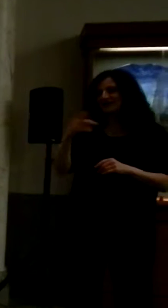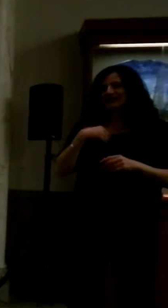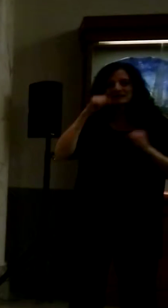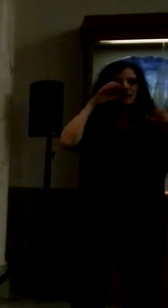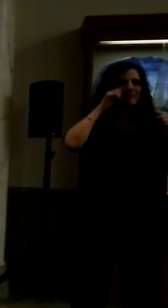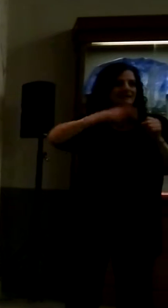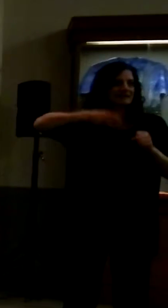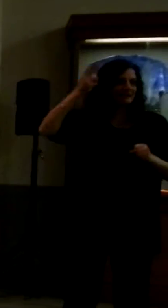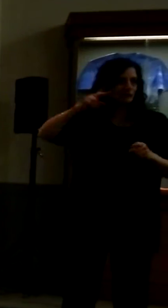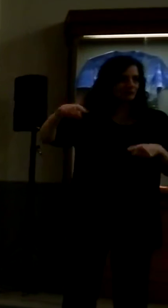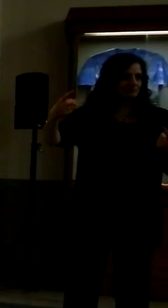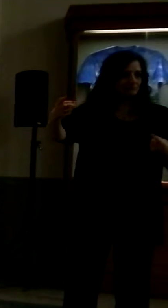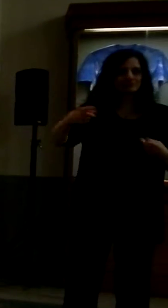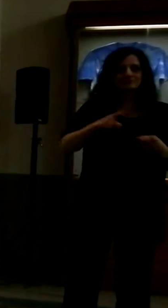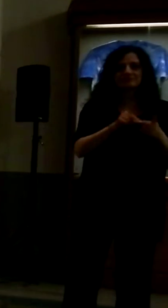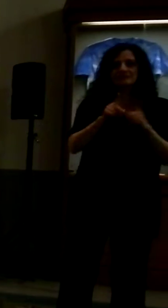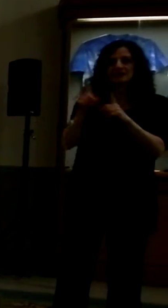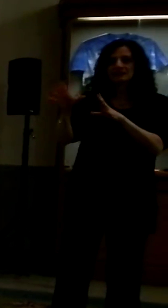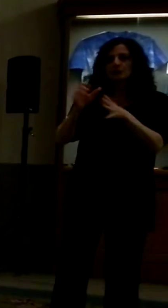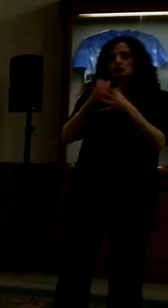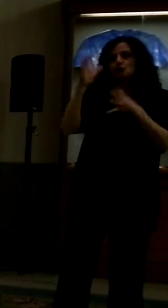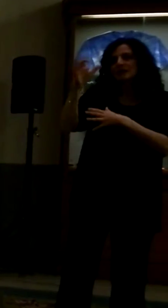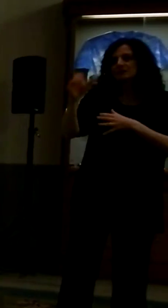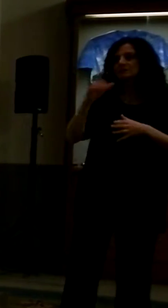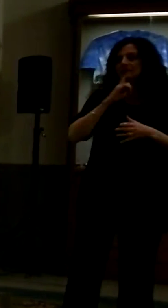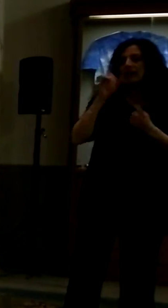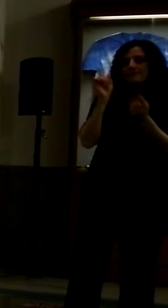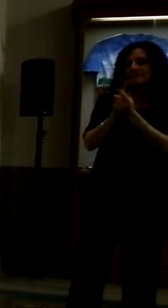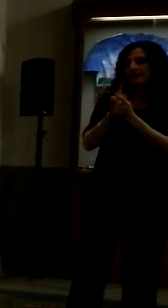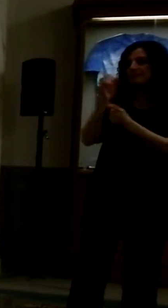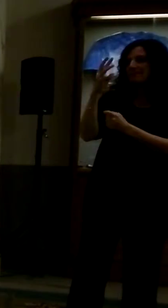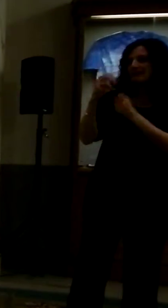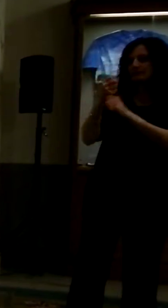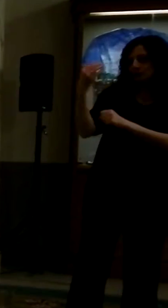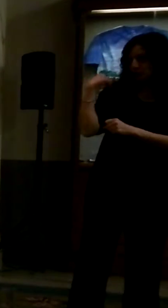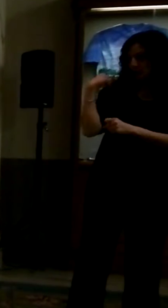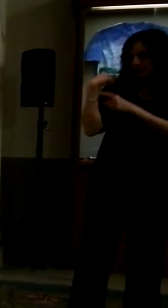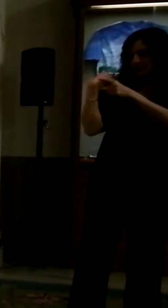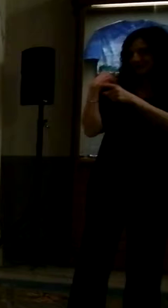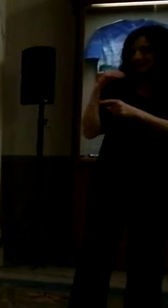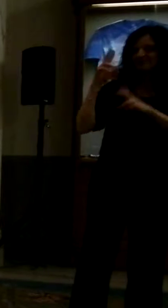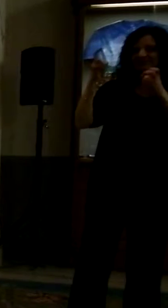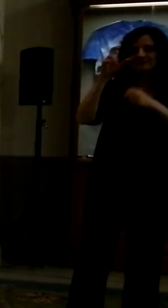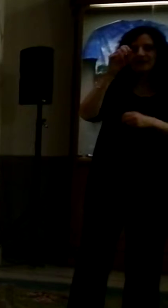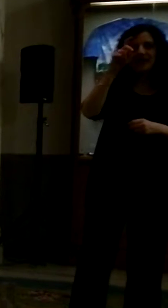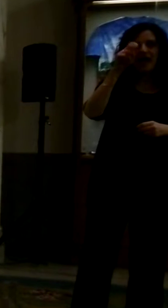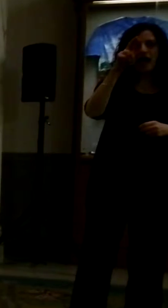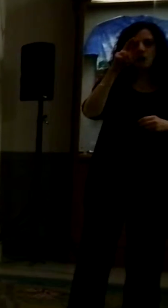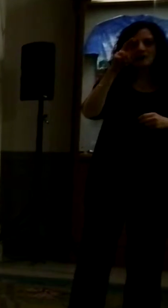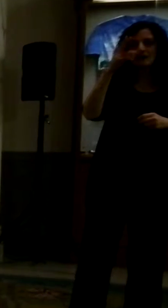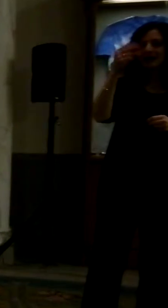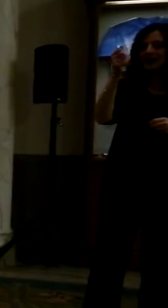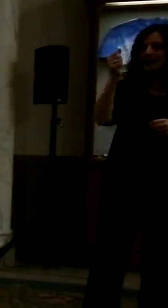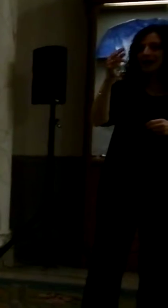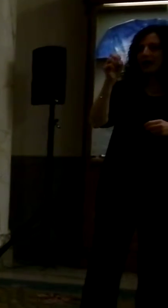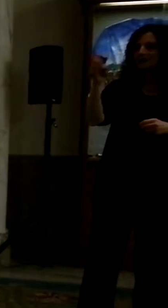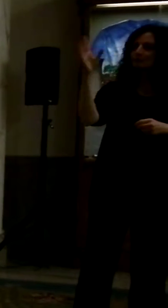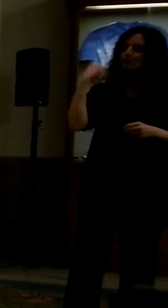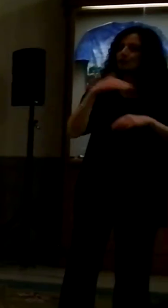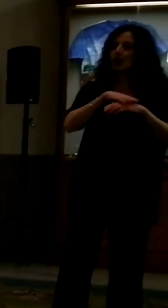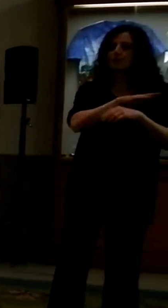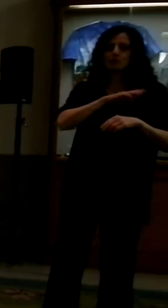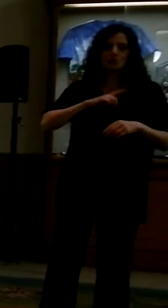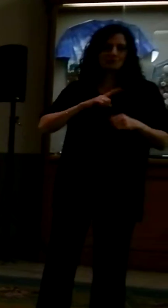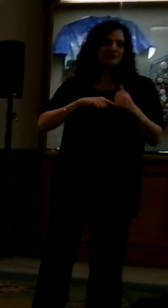amazing history and has done so much. I got to know John many years ago at our house. He was on the board there, but he was there from the